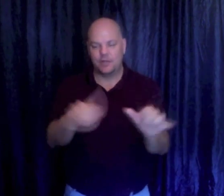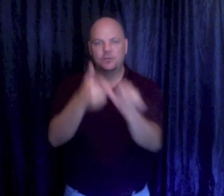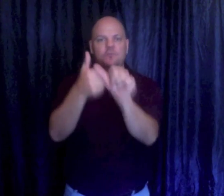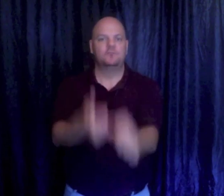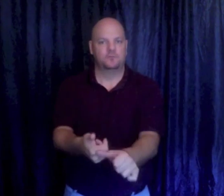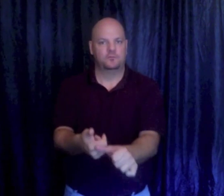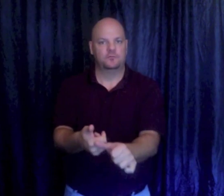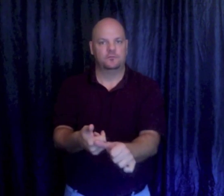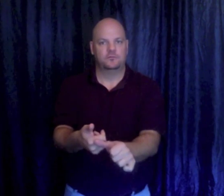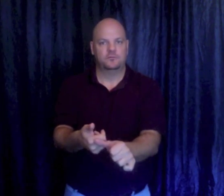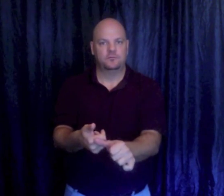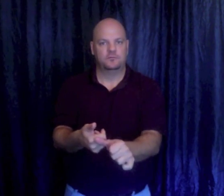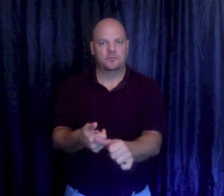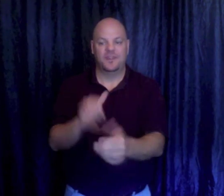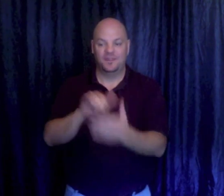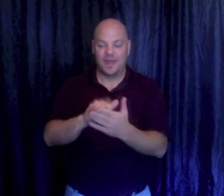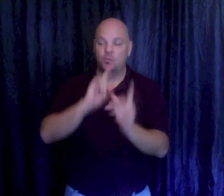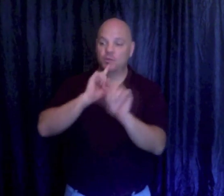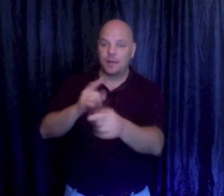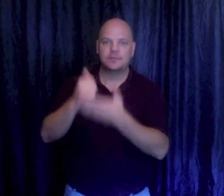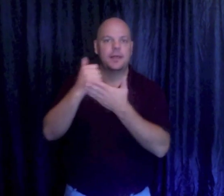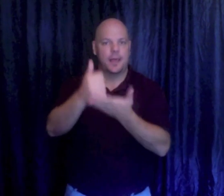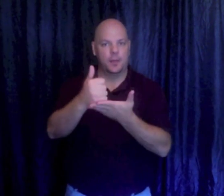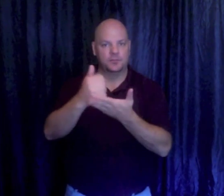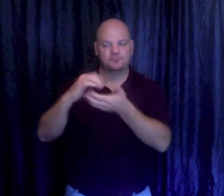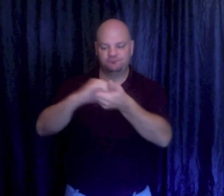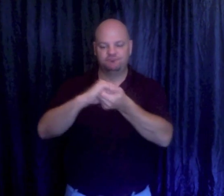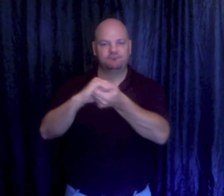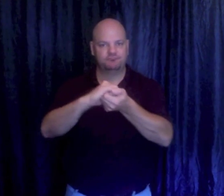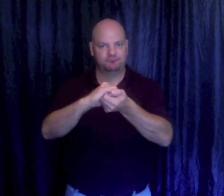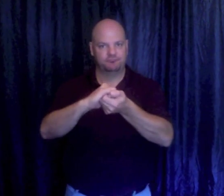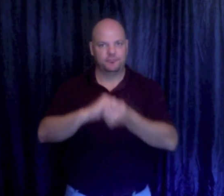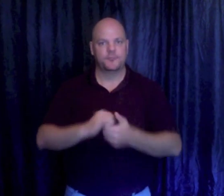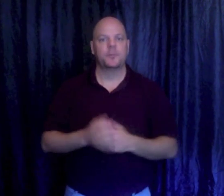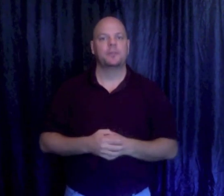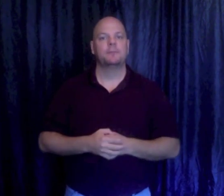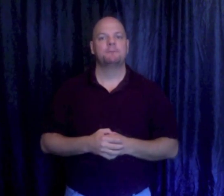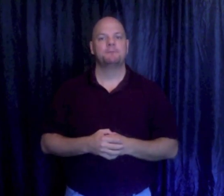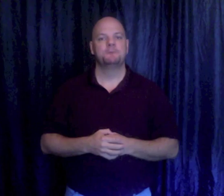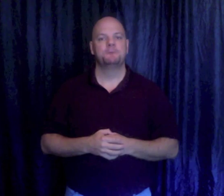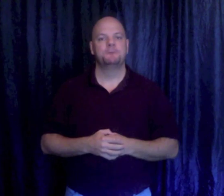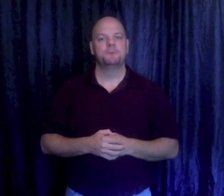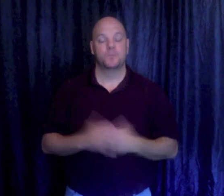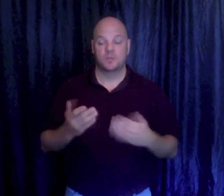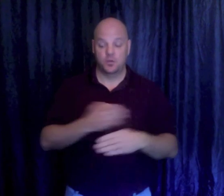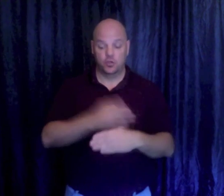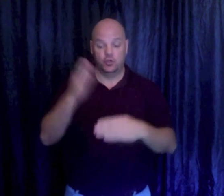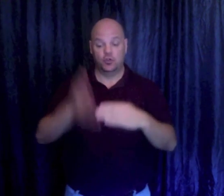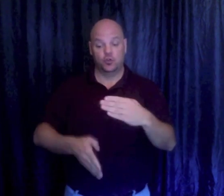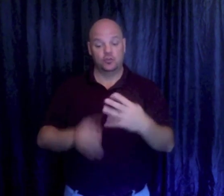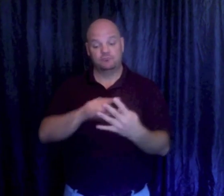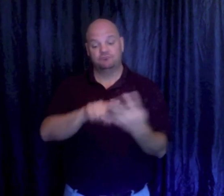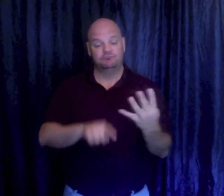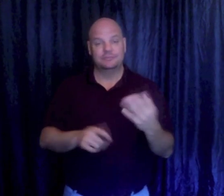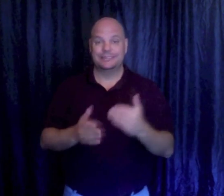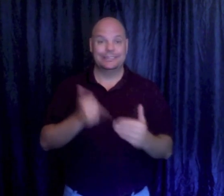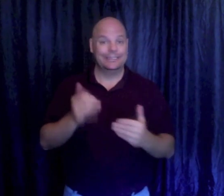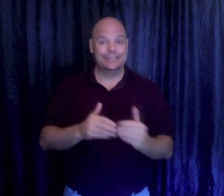these kind of responses help that. So, in conclusion, I am not saying there's an easy way. I mean, it sounds simple.